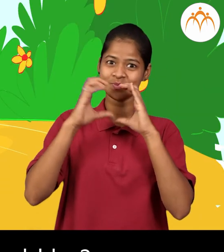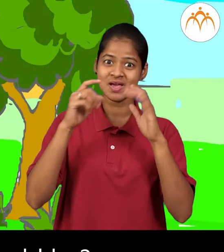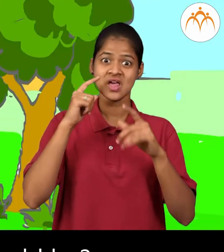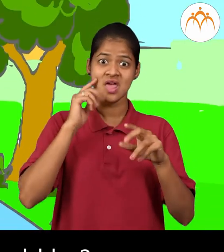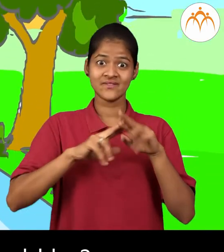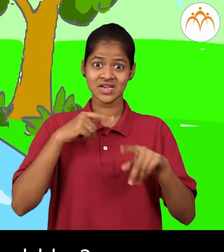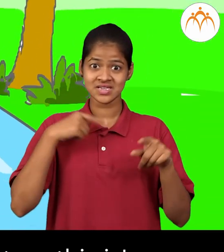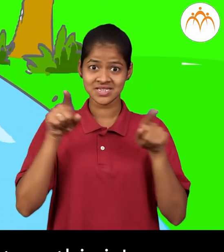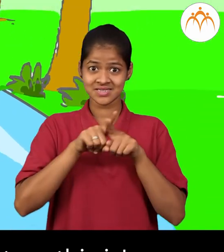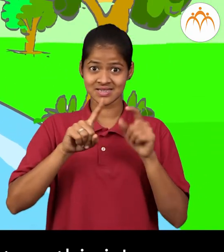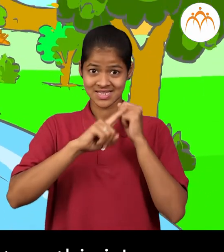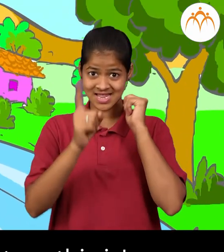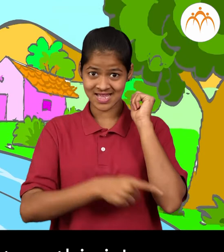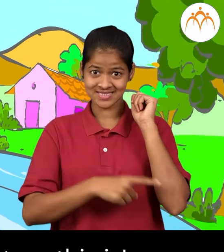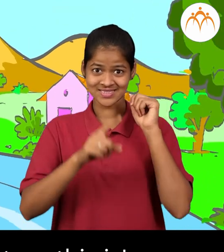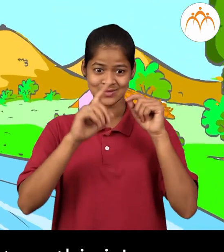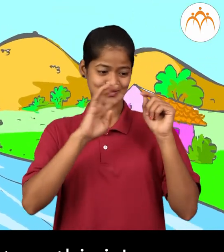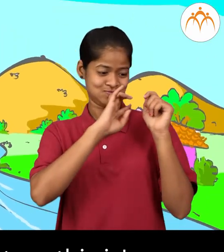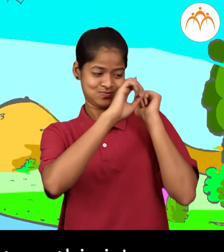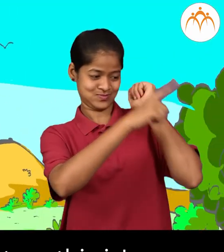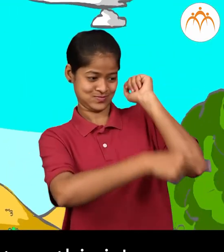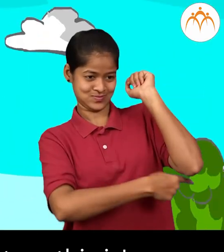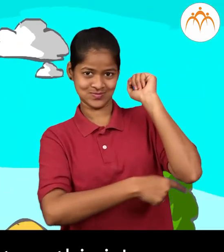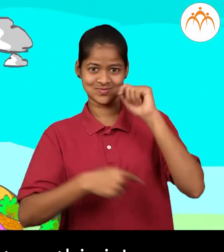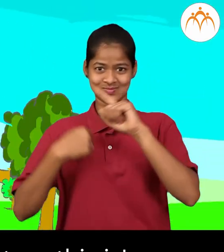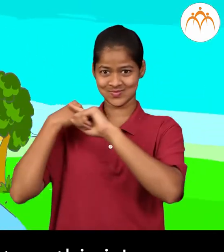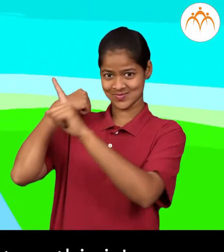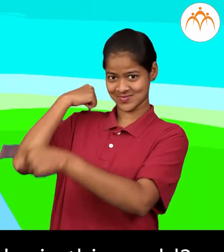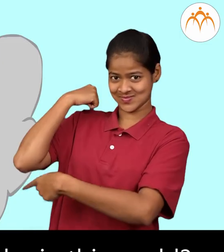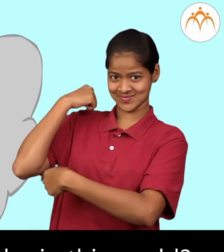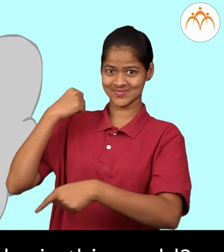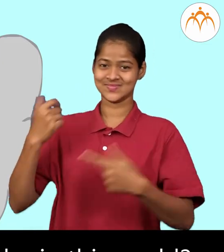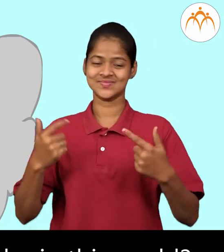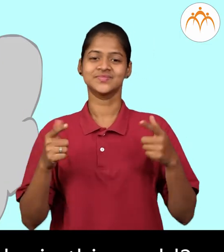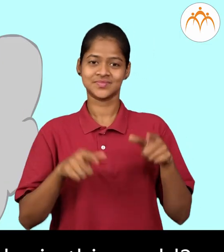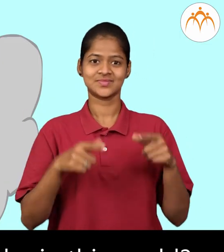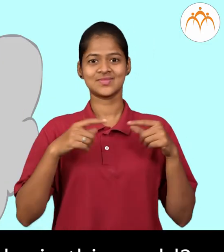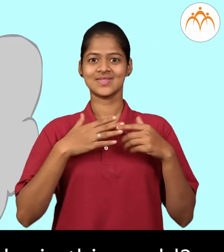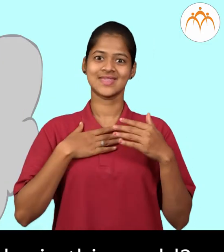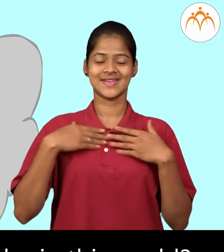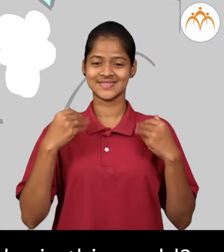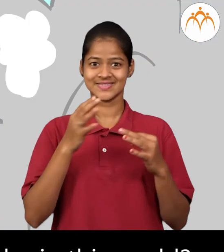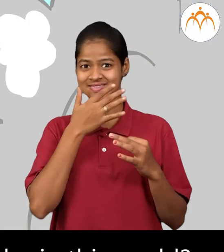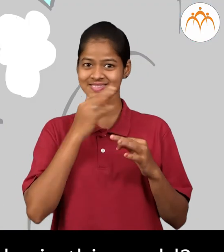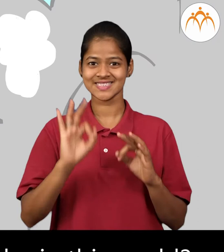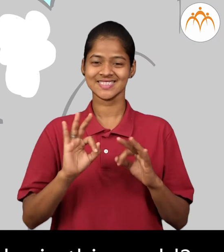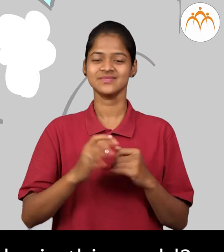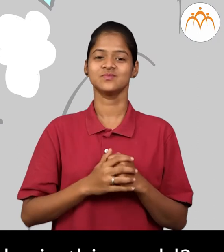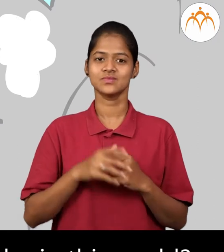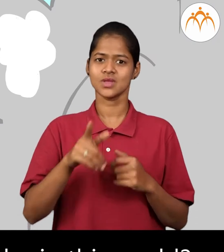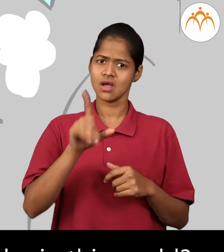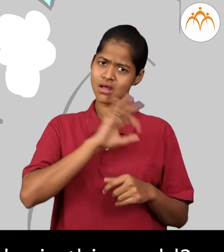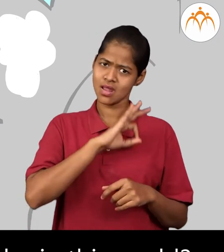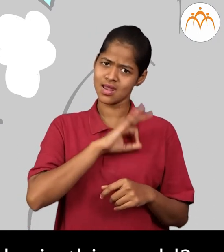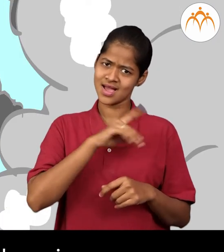would be! What beautiful picture this is! Isn't it? Will you like to